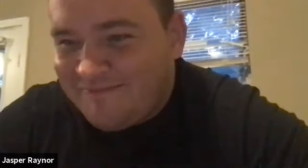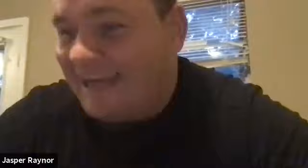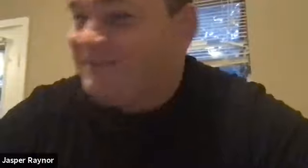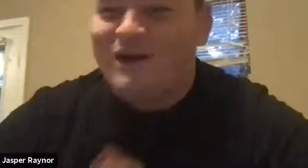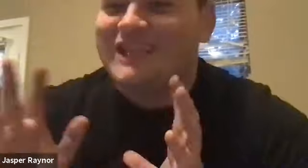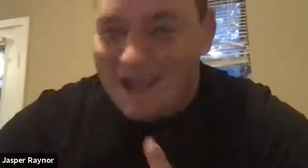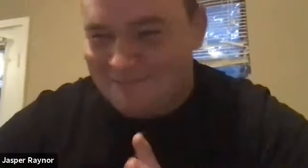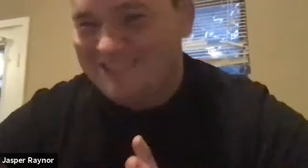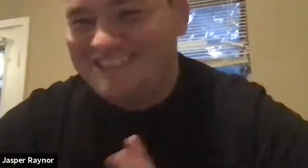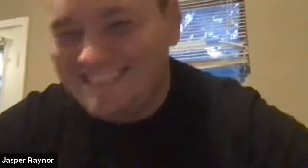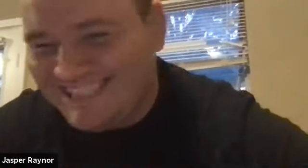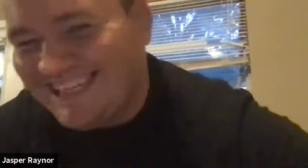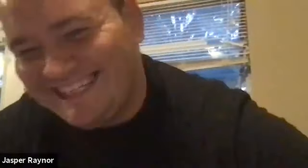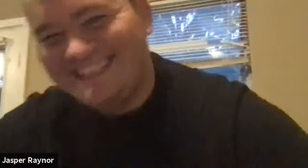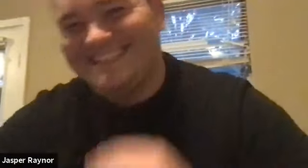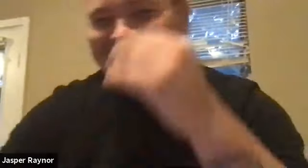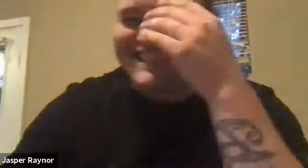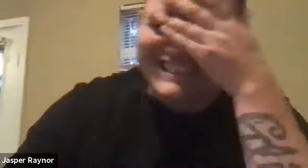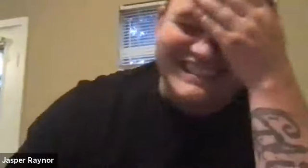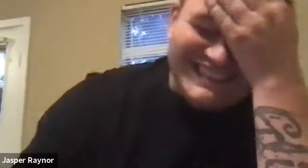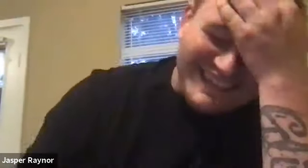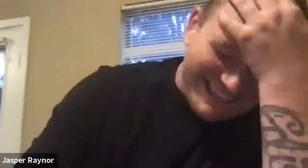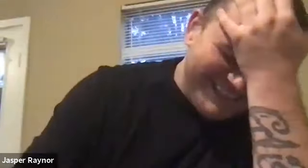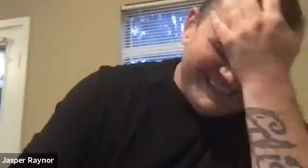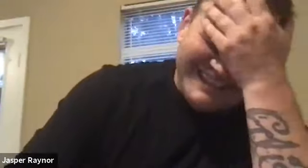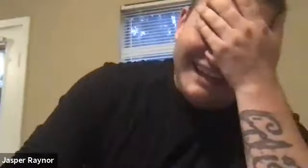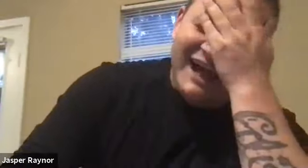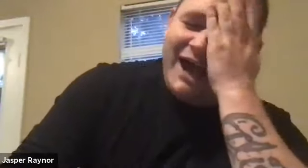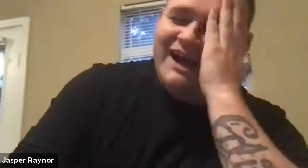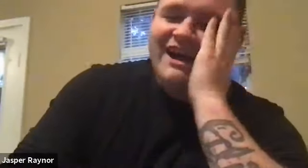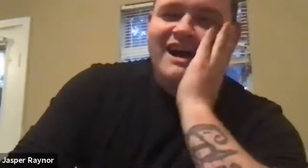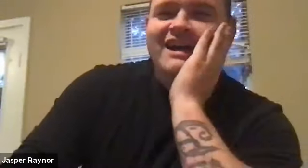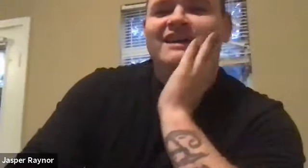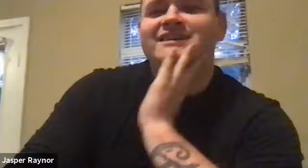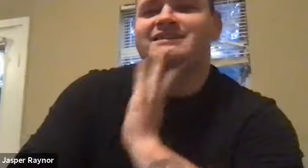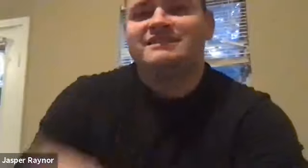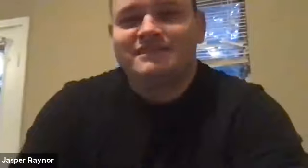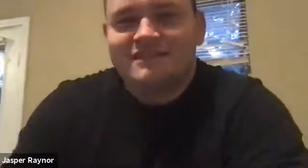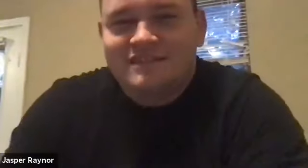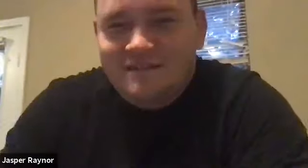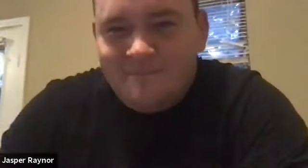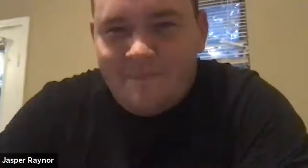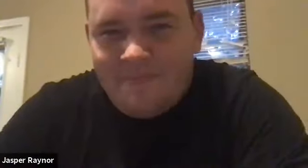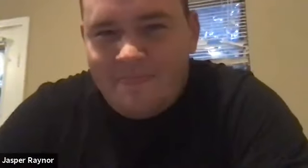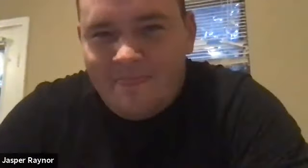I didn't watch it that much as a kid. Ohana. How did you sign? Did you just spell it out?